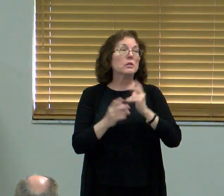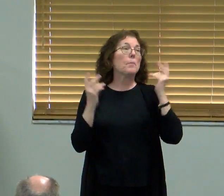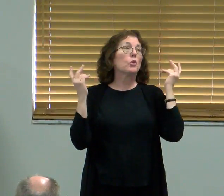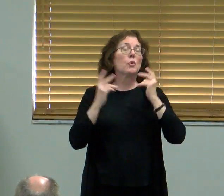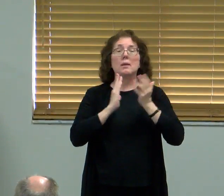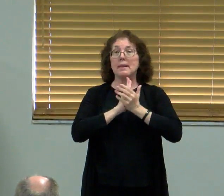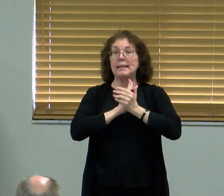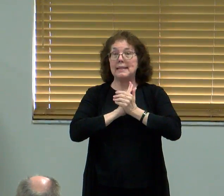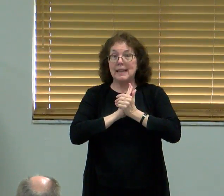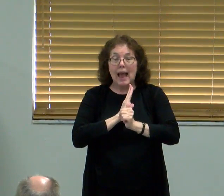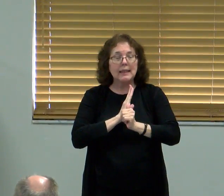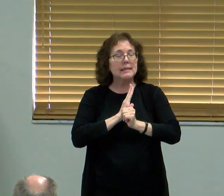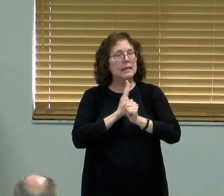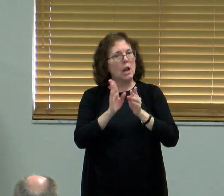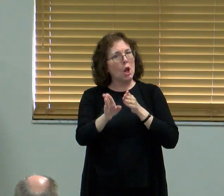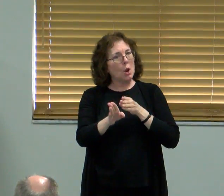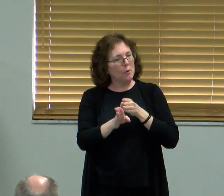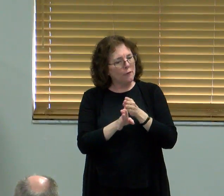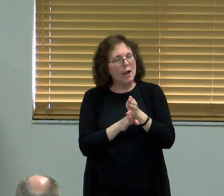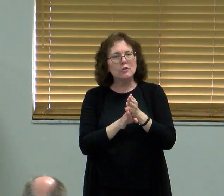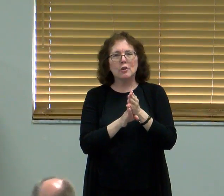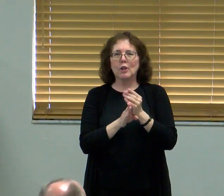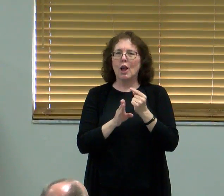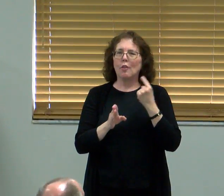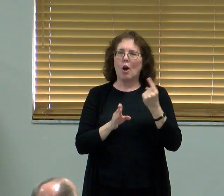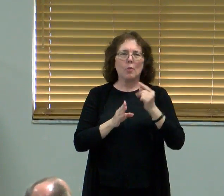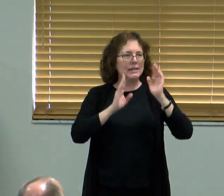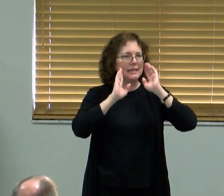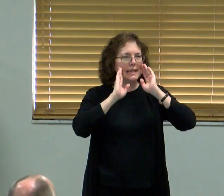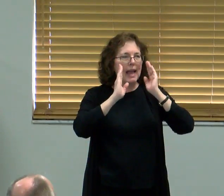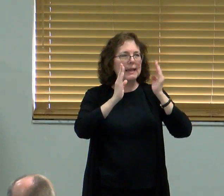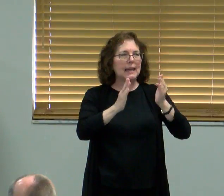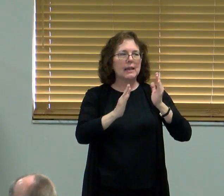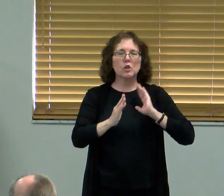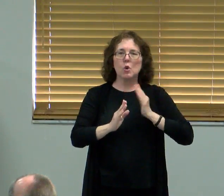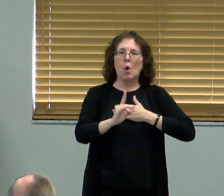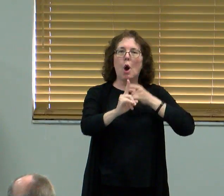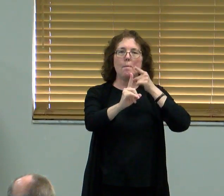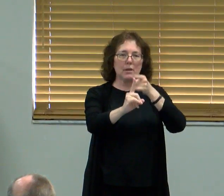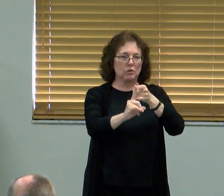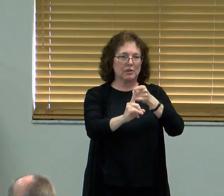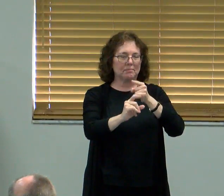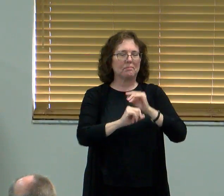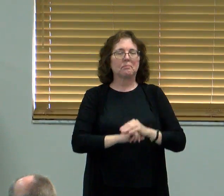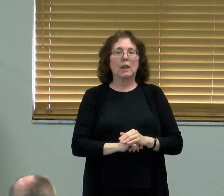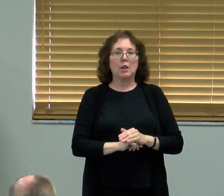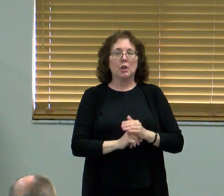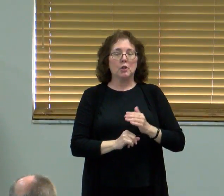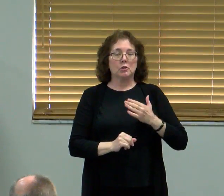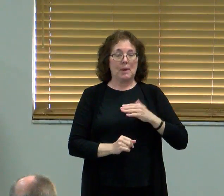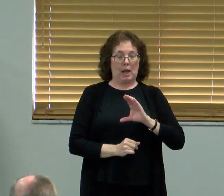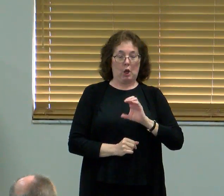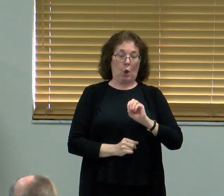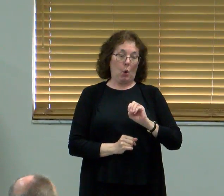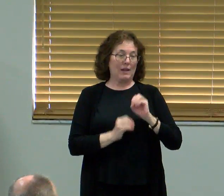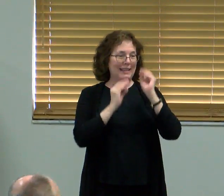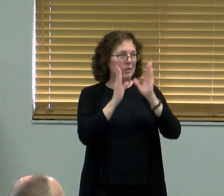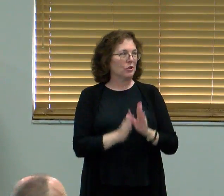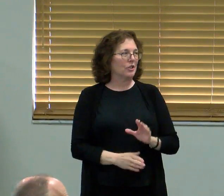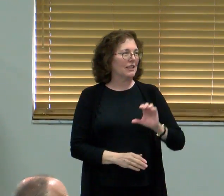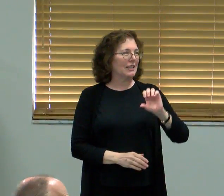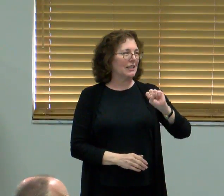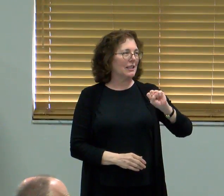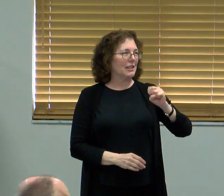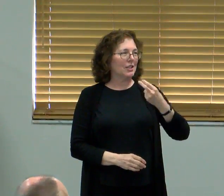incredibly talented professionals that are also dedicated to our mission. To my co-teacher, Shelley